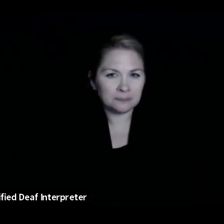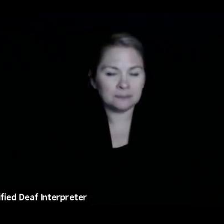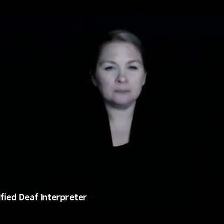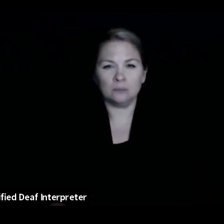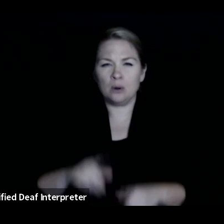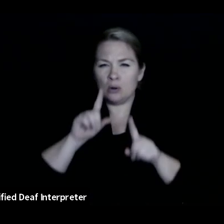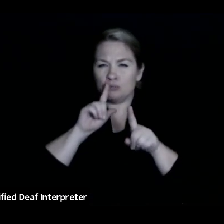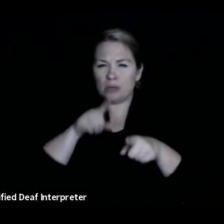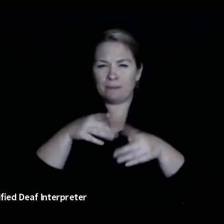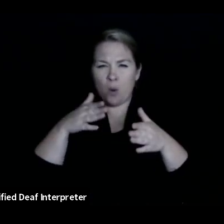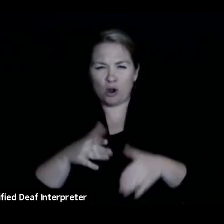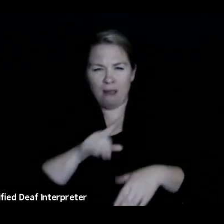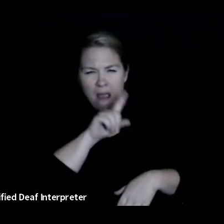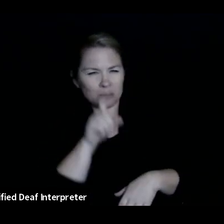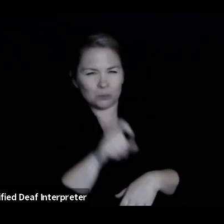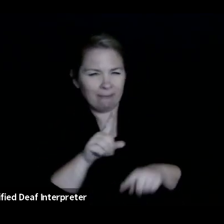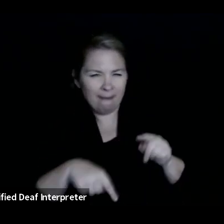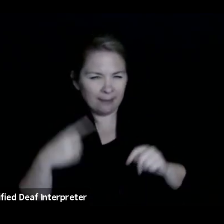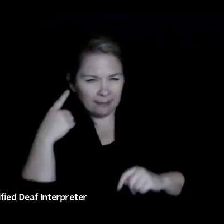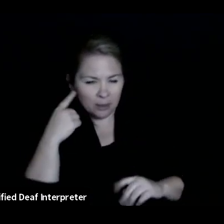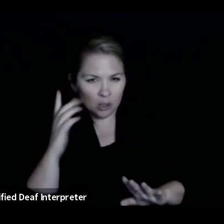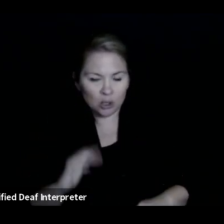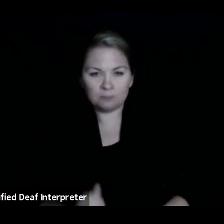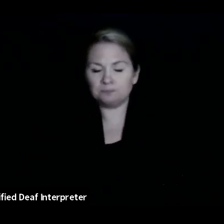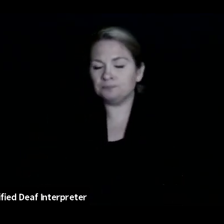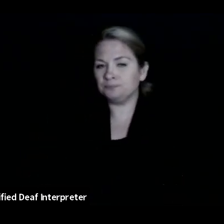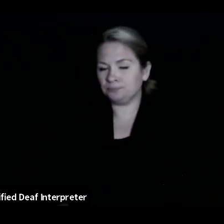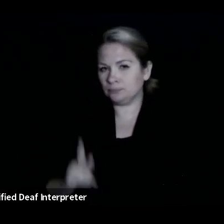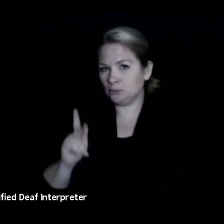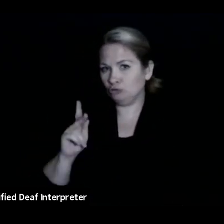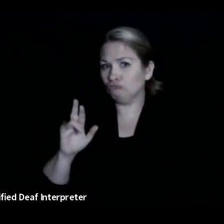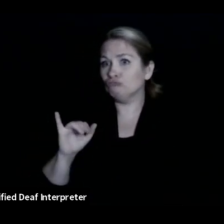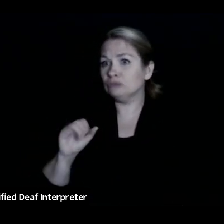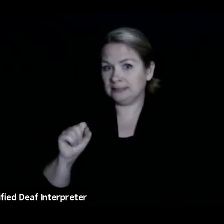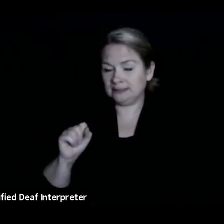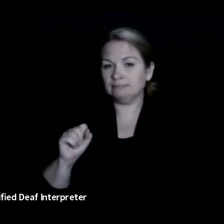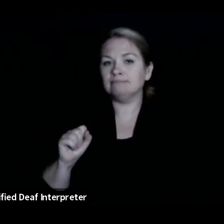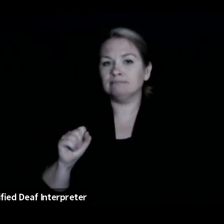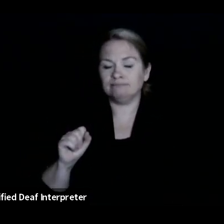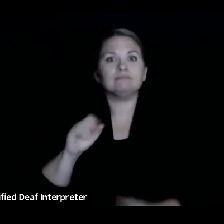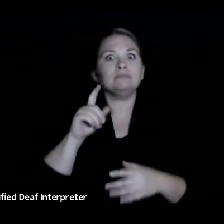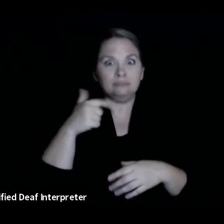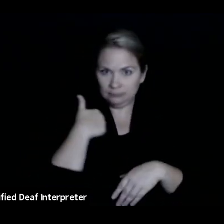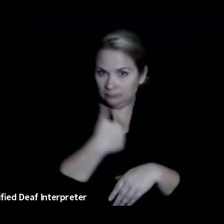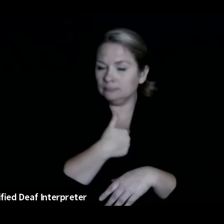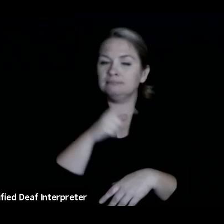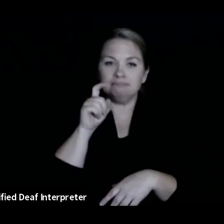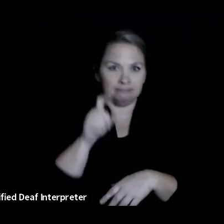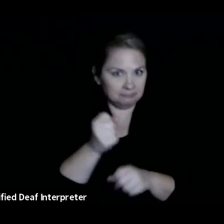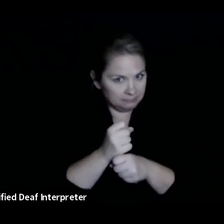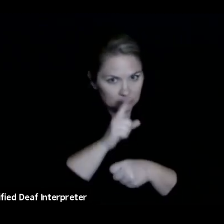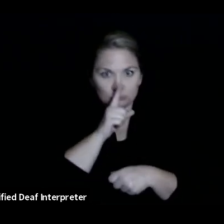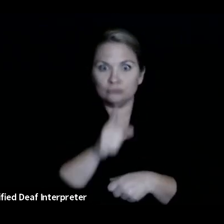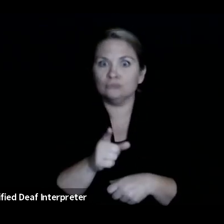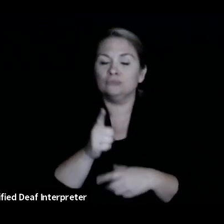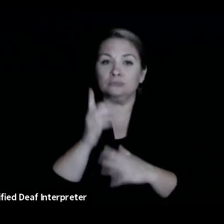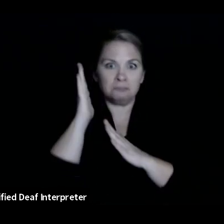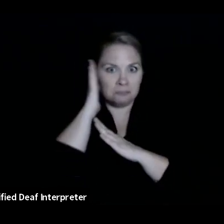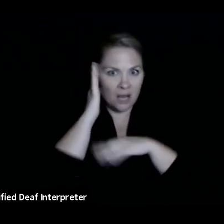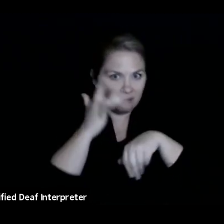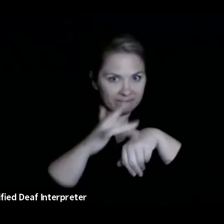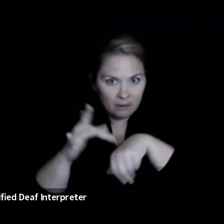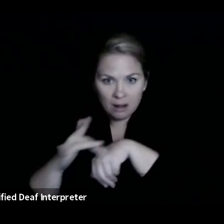personal protective equipment is available. We're continuing to watch all of those things and provide the governor with updates as to what we're